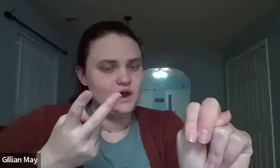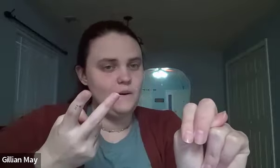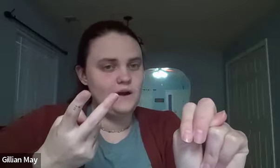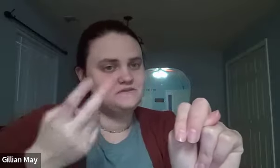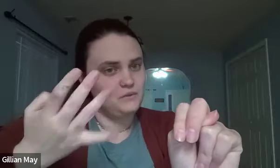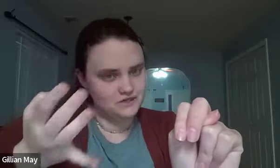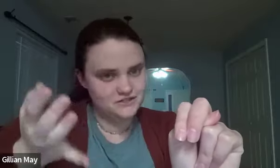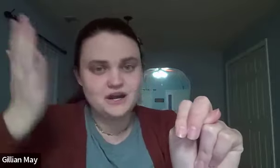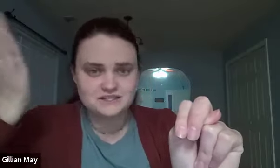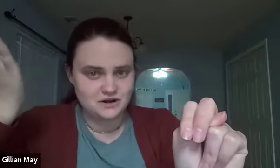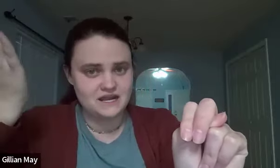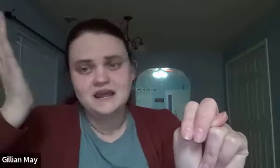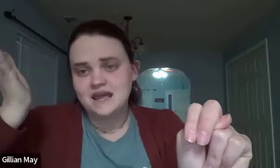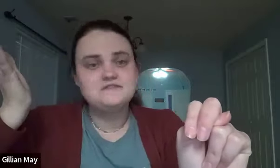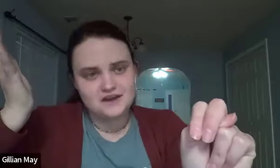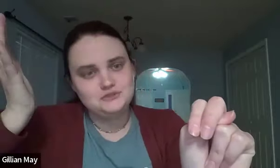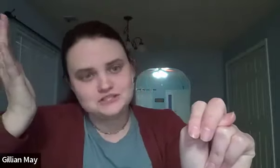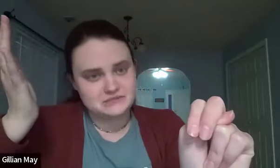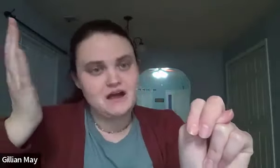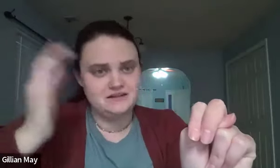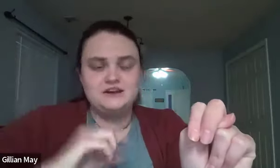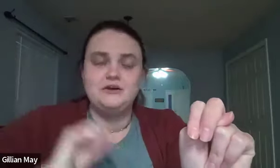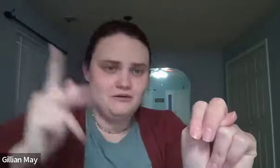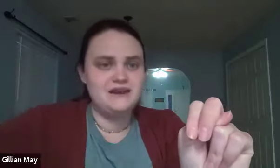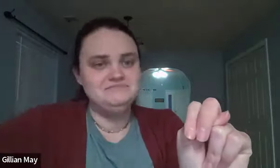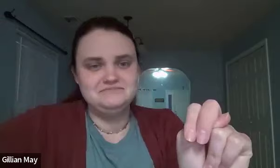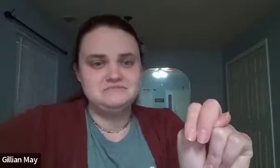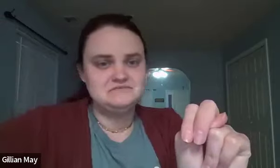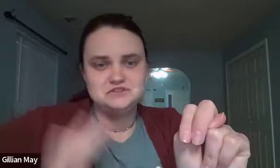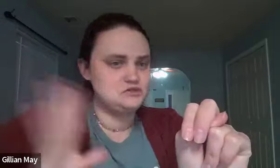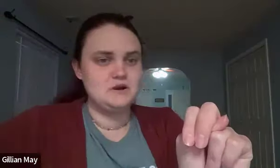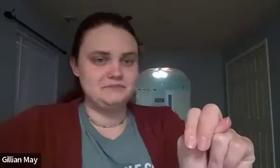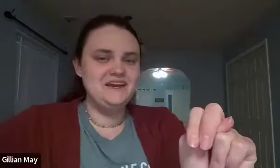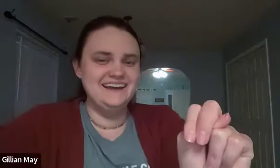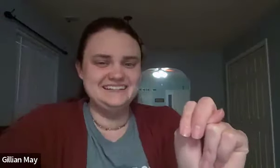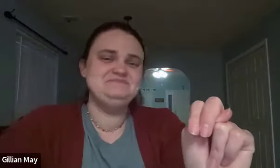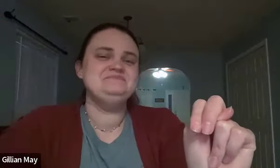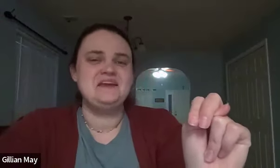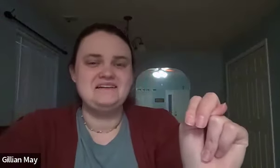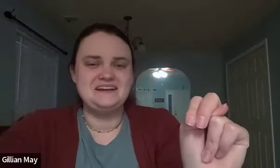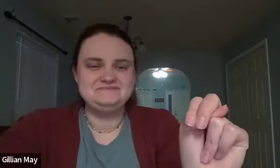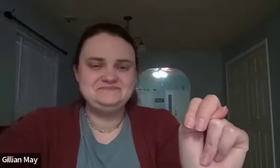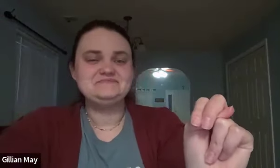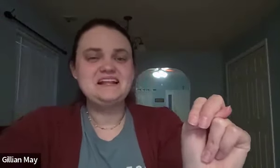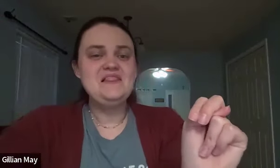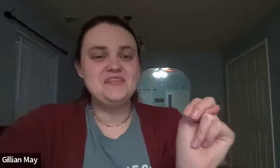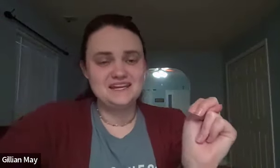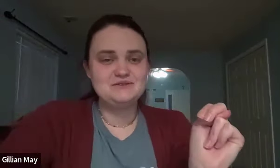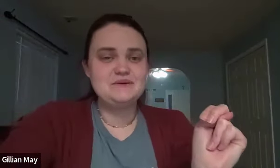So if that works for you guys, great. If not, you can just smile and nod and go, okay, don't you worry. All right. And the next one we